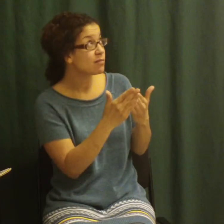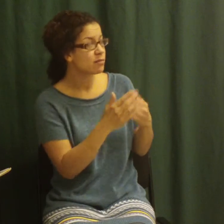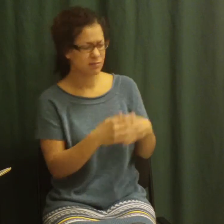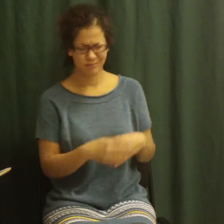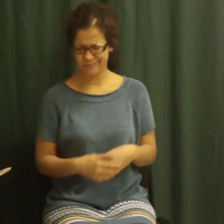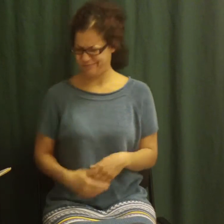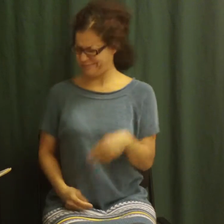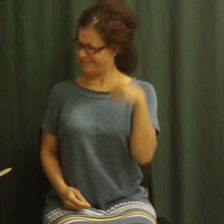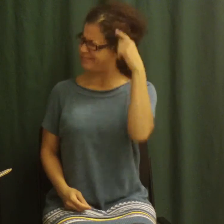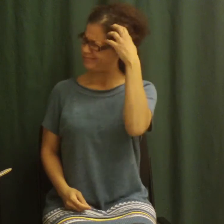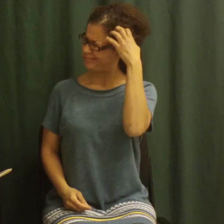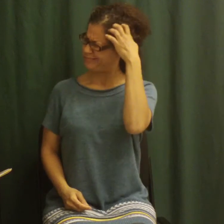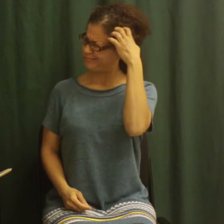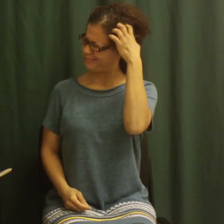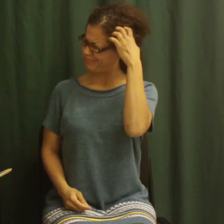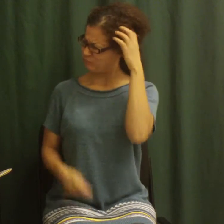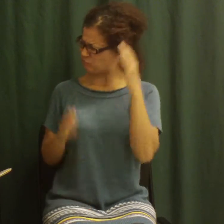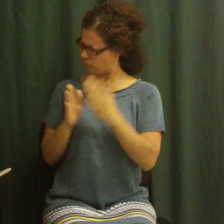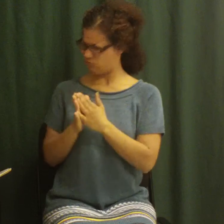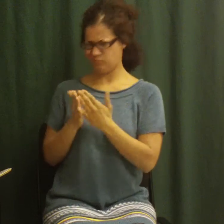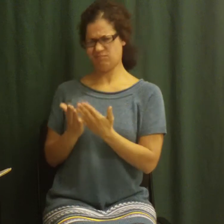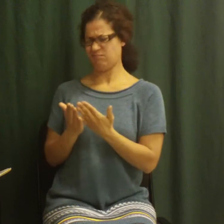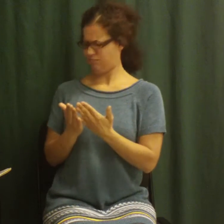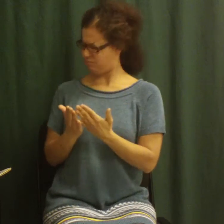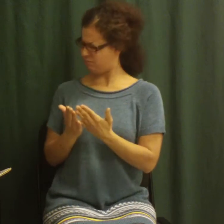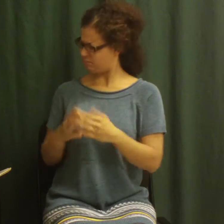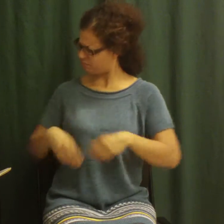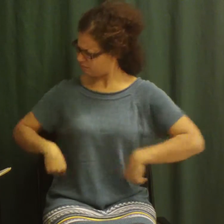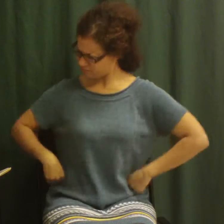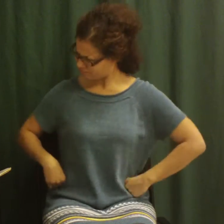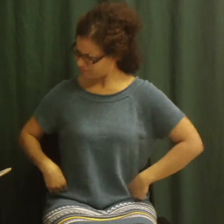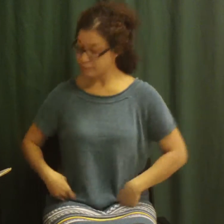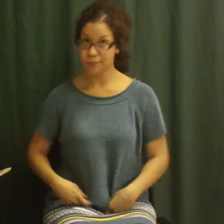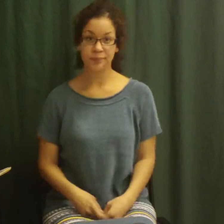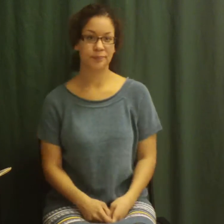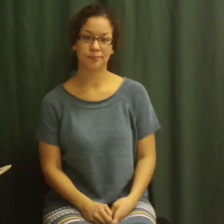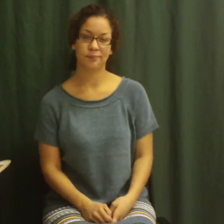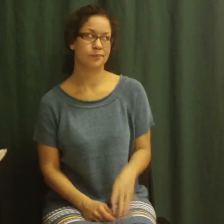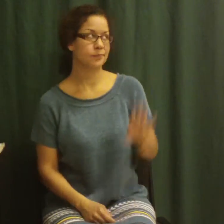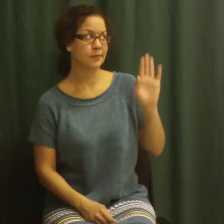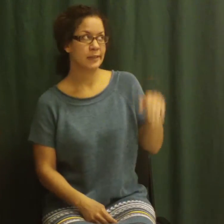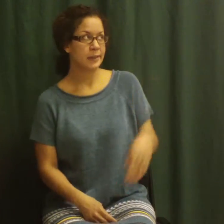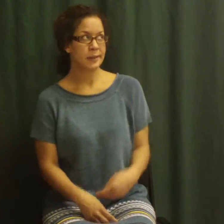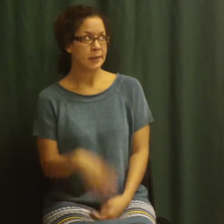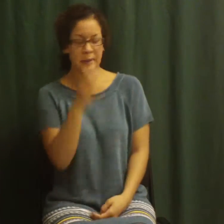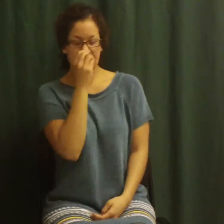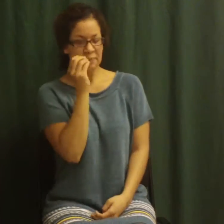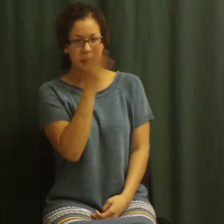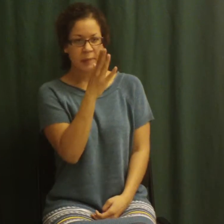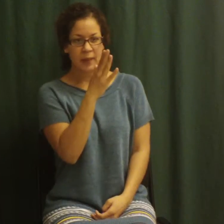confused. "Books?" I didn't even bother to ask about a goodnight kiss.